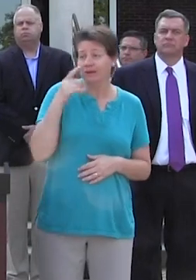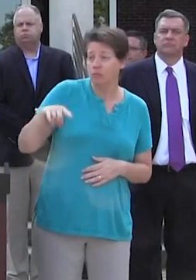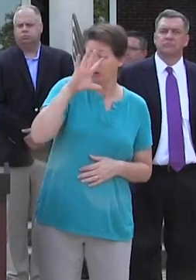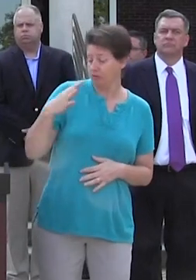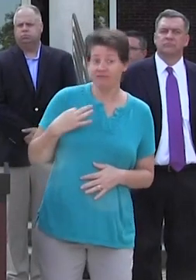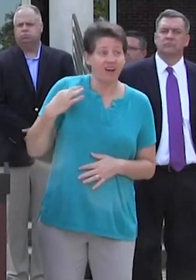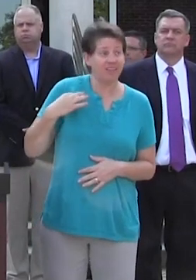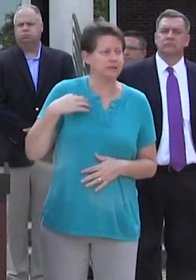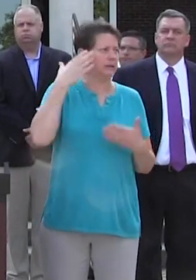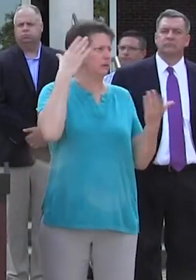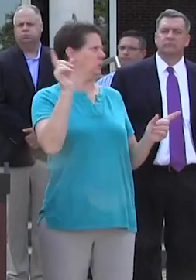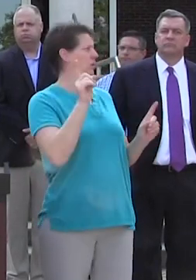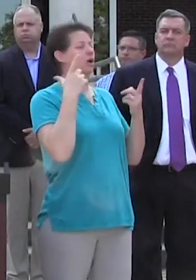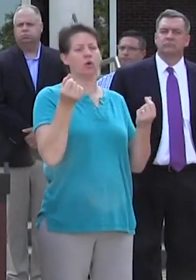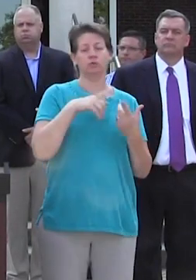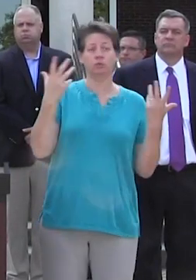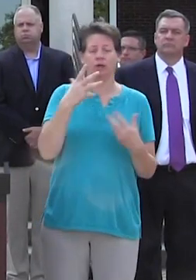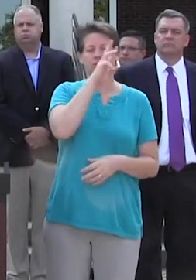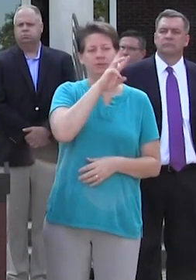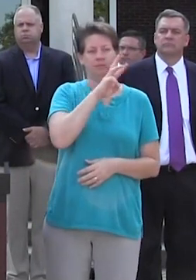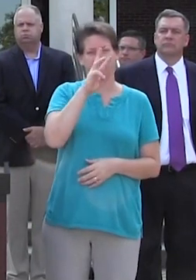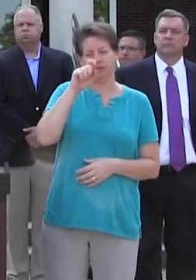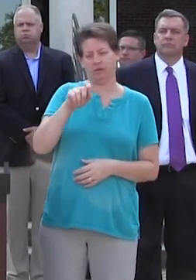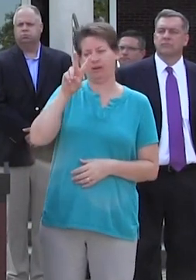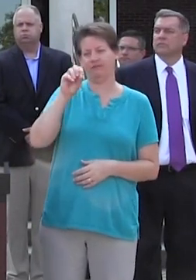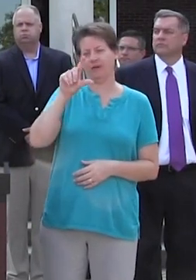can't find a place, you can go to